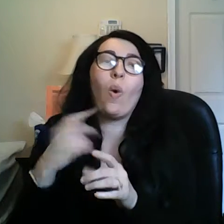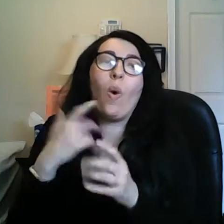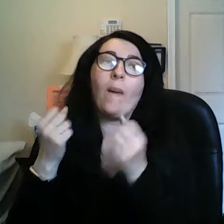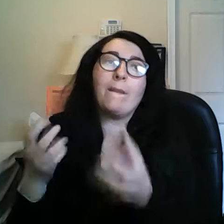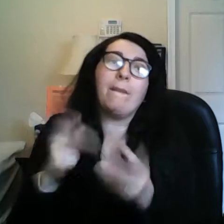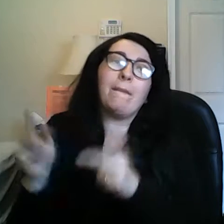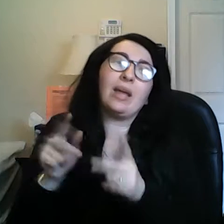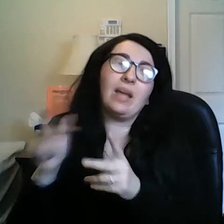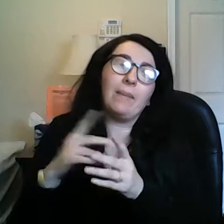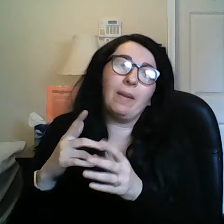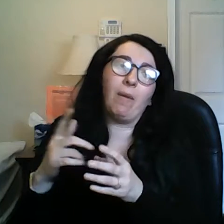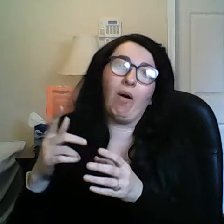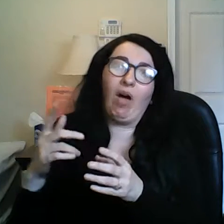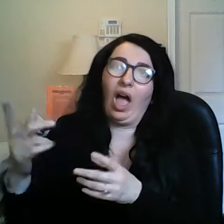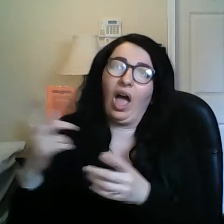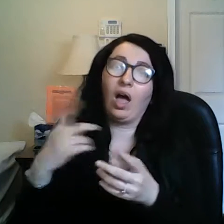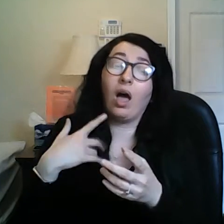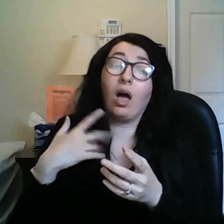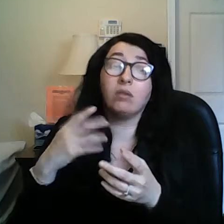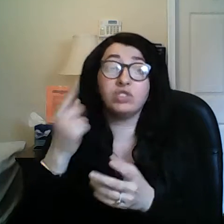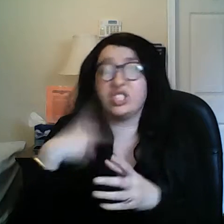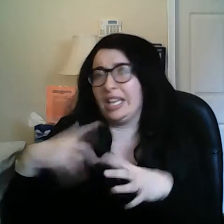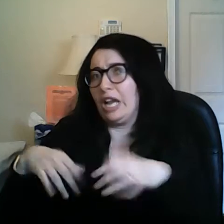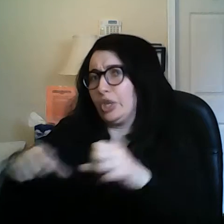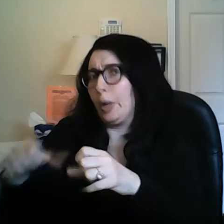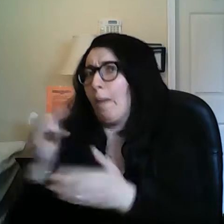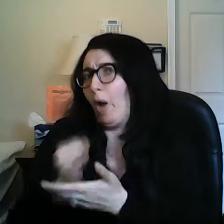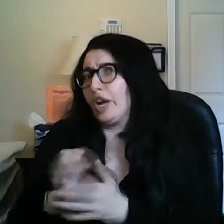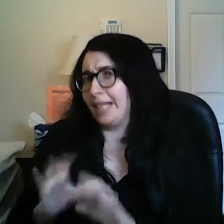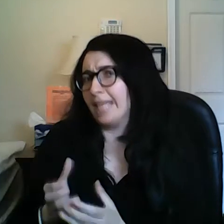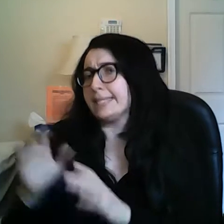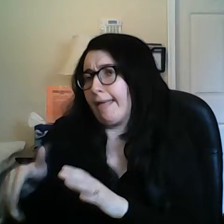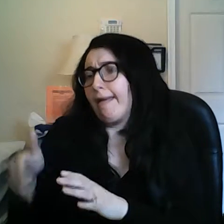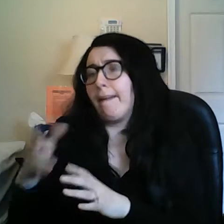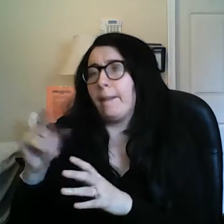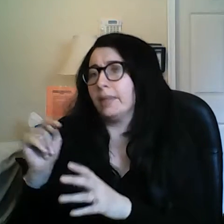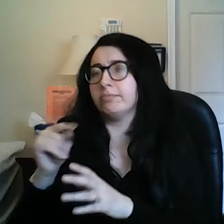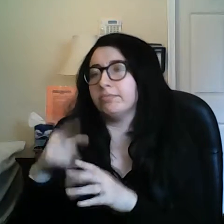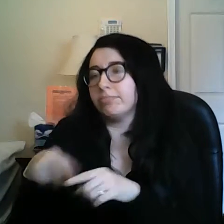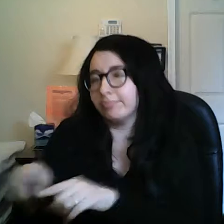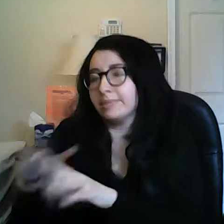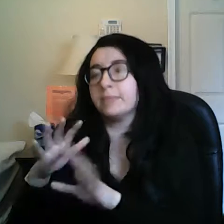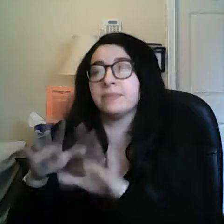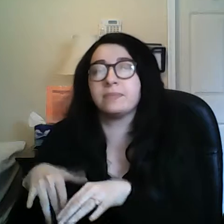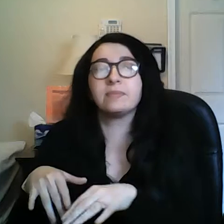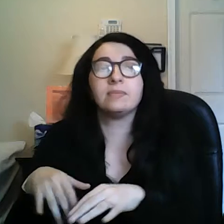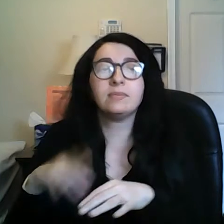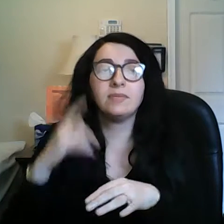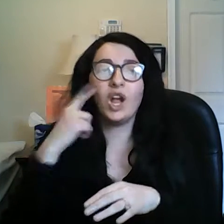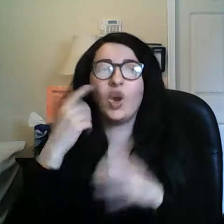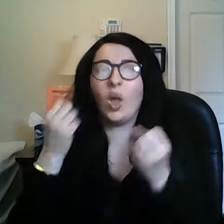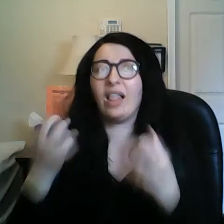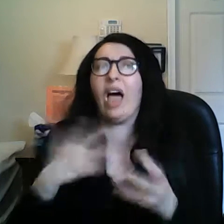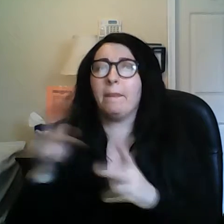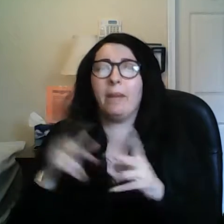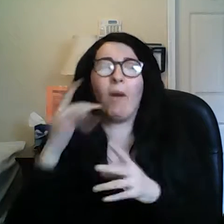a self-taught artist? I know plenty of people watching this are either considering art school and maybe weighing the financial costs